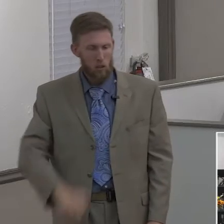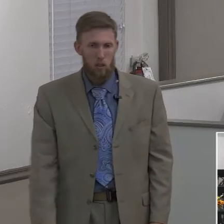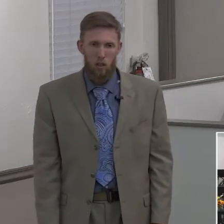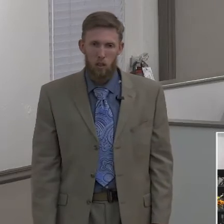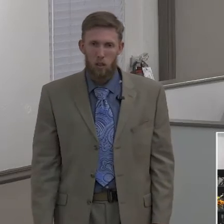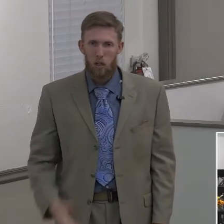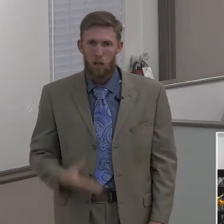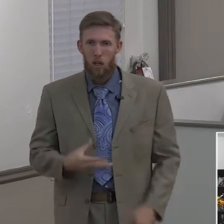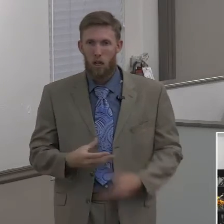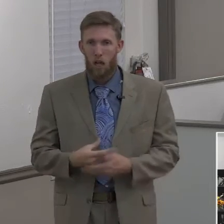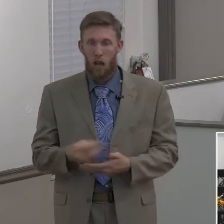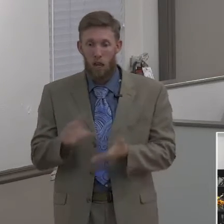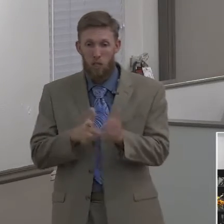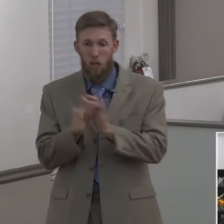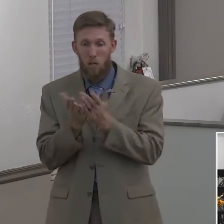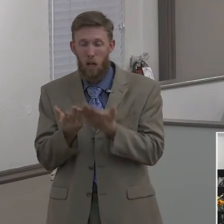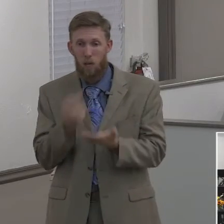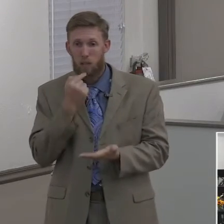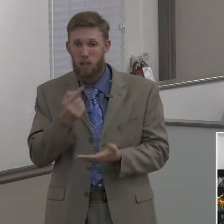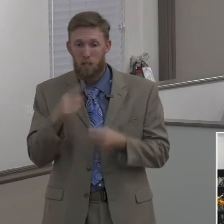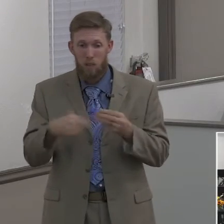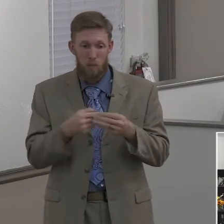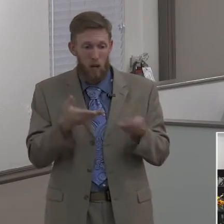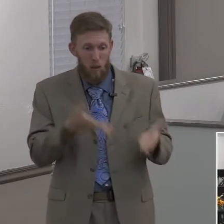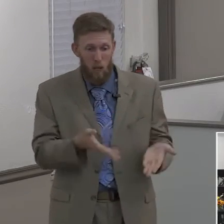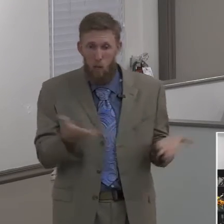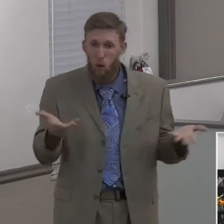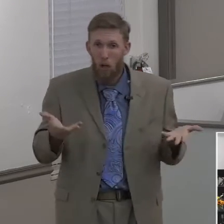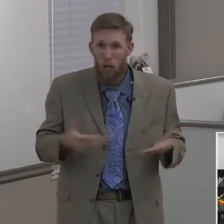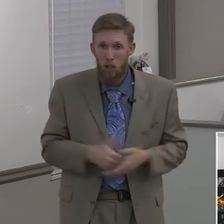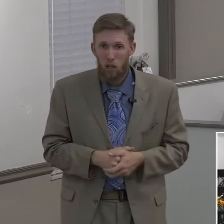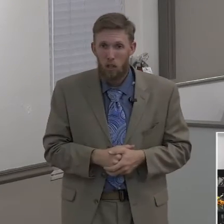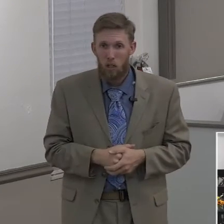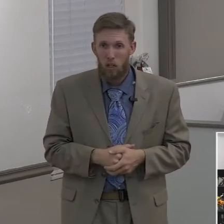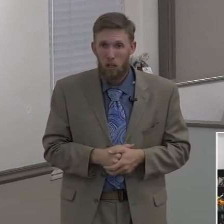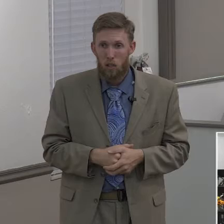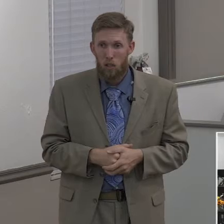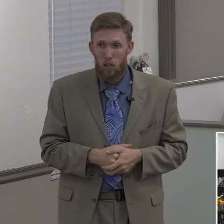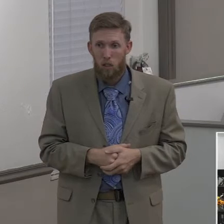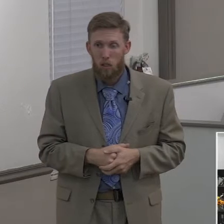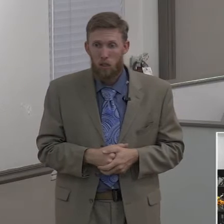about them? What's it say about God? What's it say about Satan's work in their life?